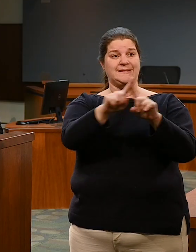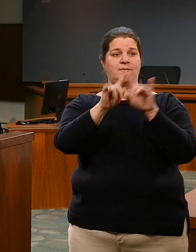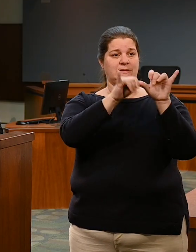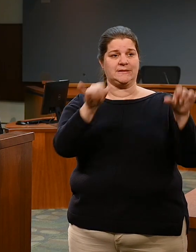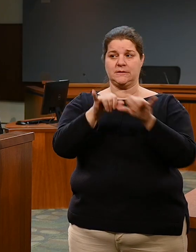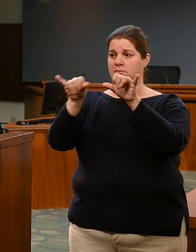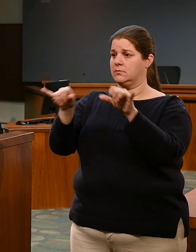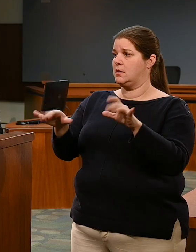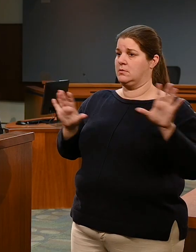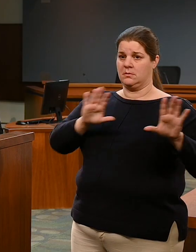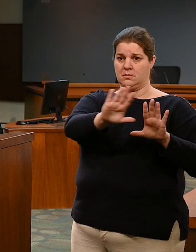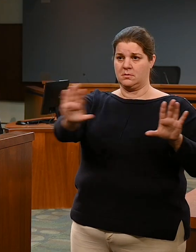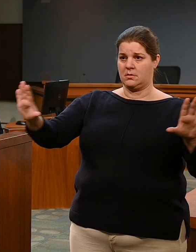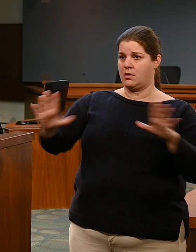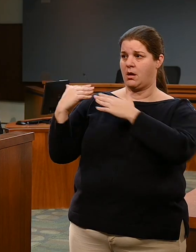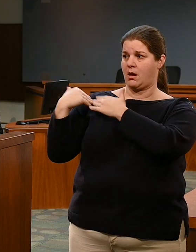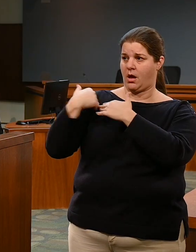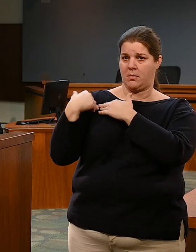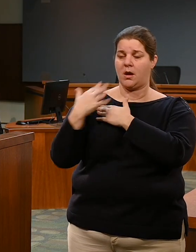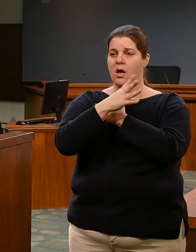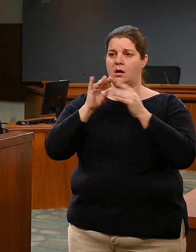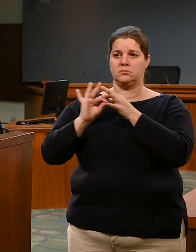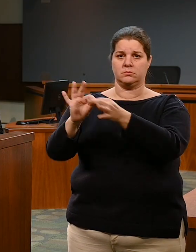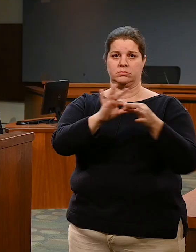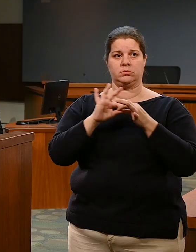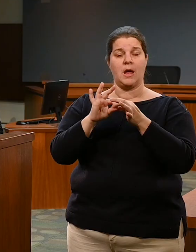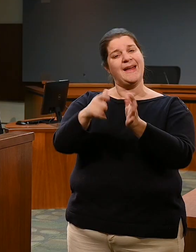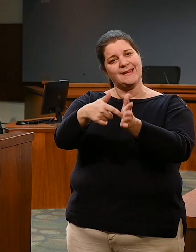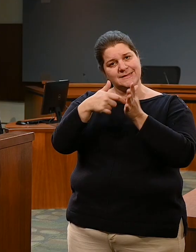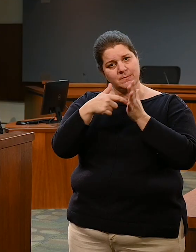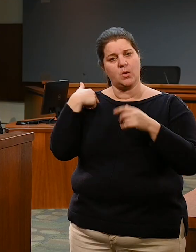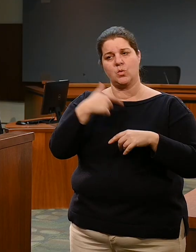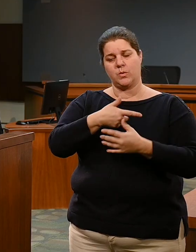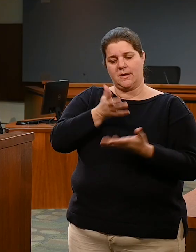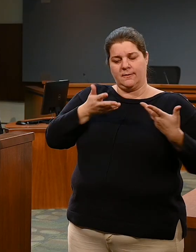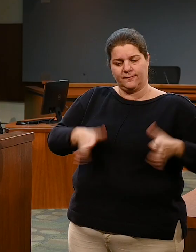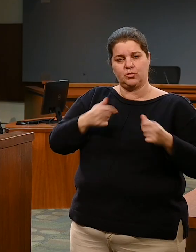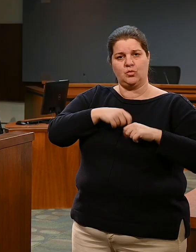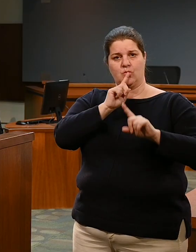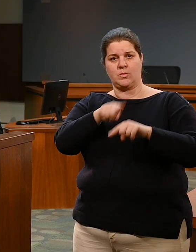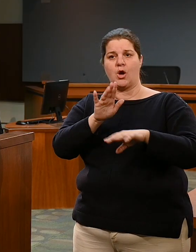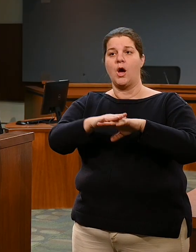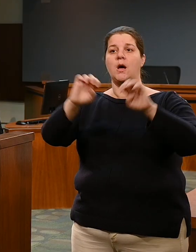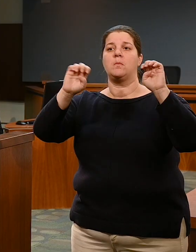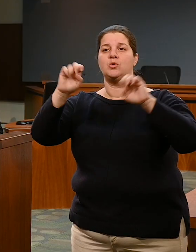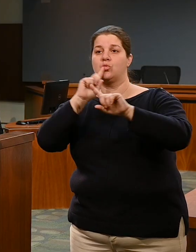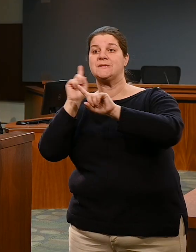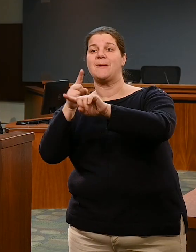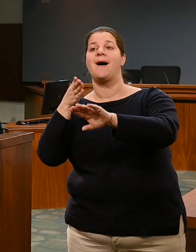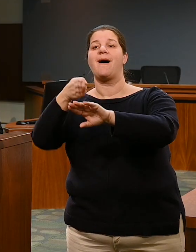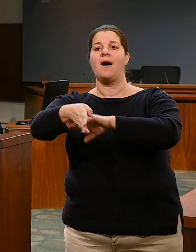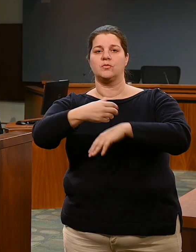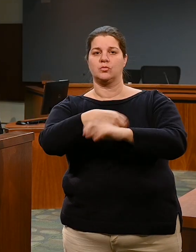and policy alignment that centers youth wellness instead of optics. It demands that we stop relying on emergency responses and start building systems that